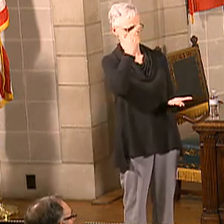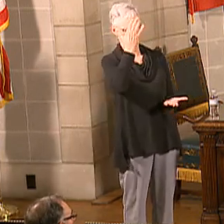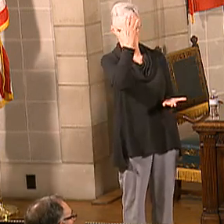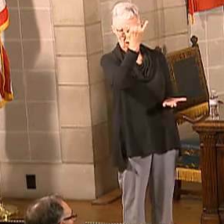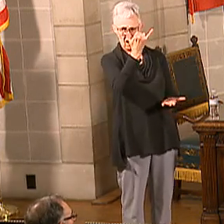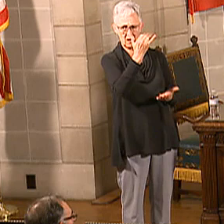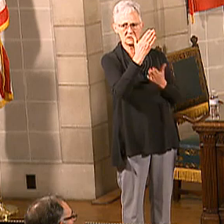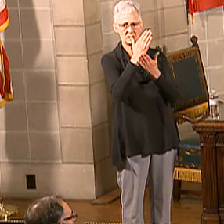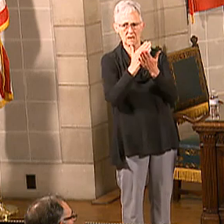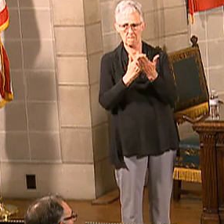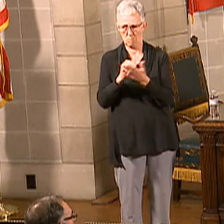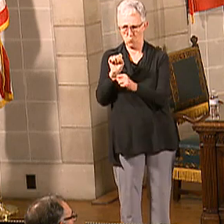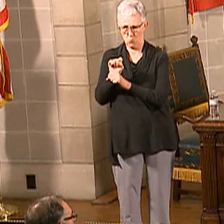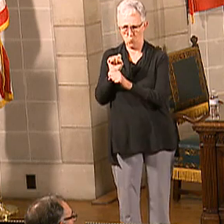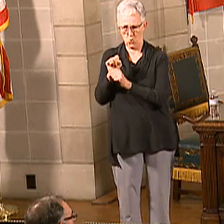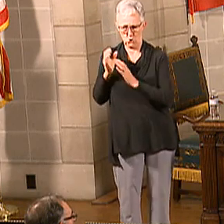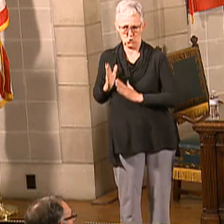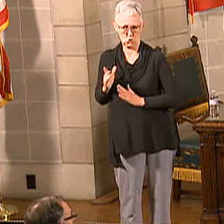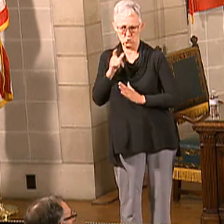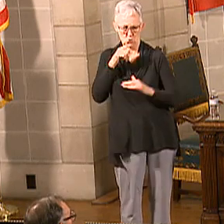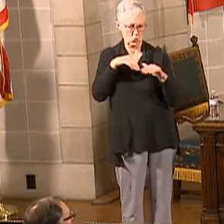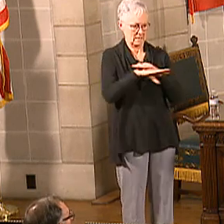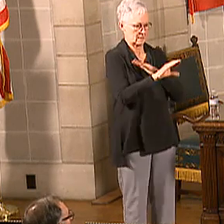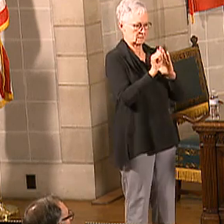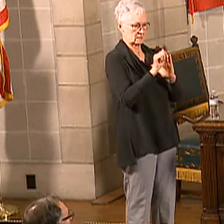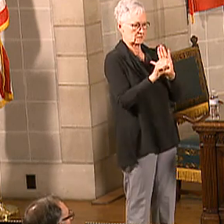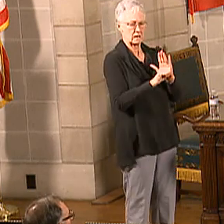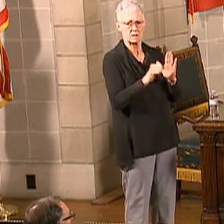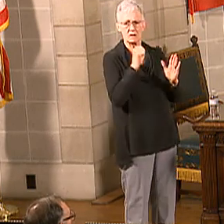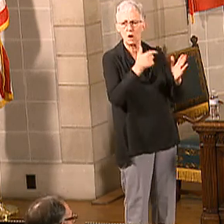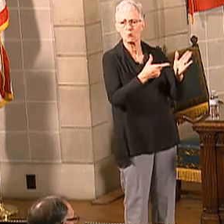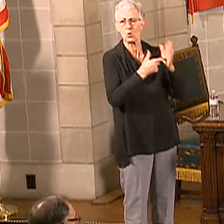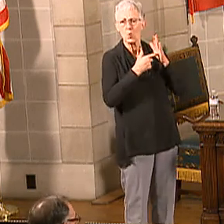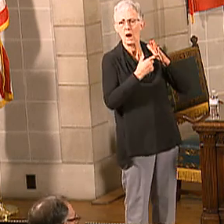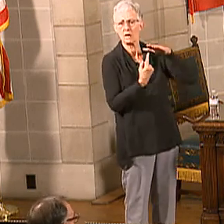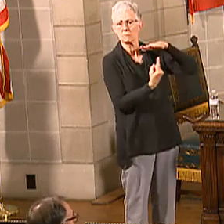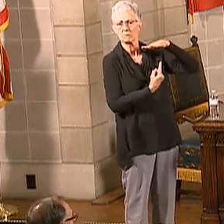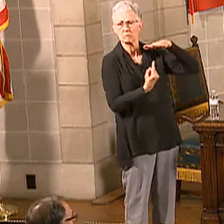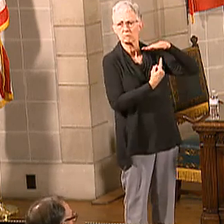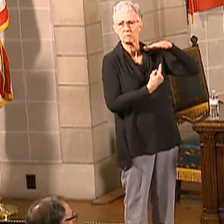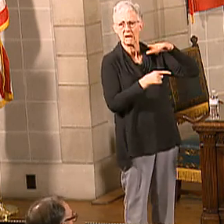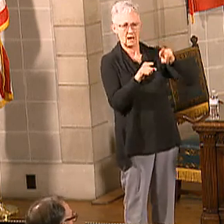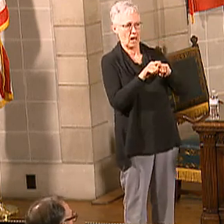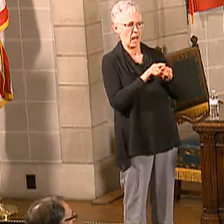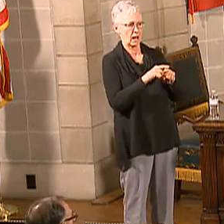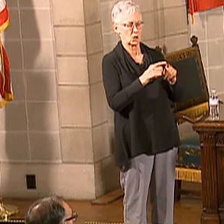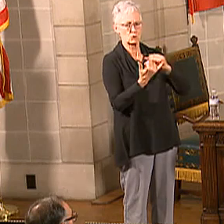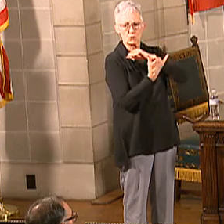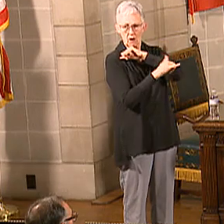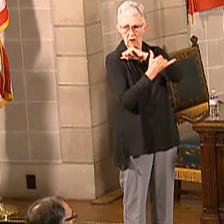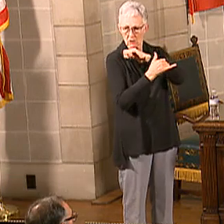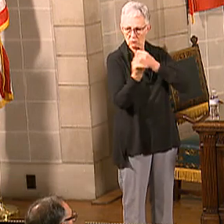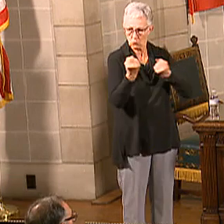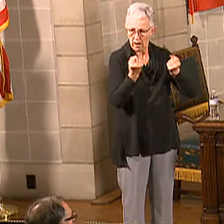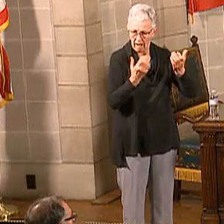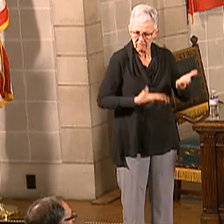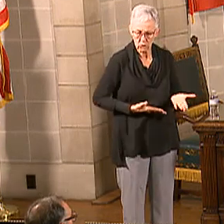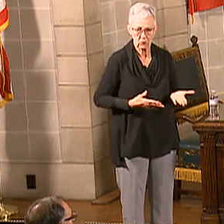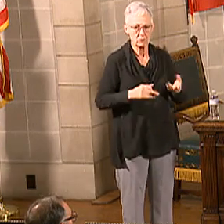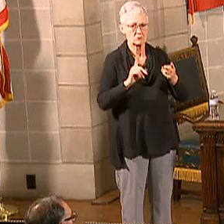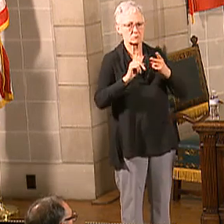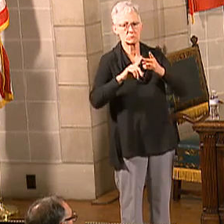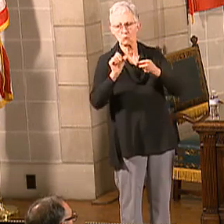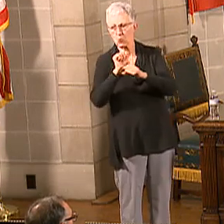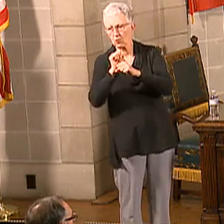to our state don't have to quarantine? Truck drivers, railroad workers, et cetera. Versus somebody who's coming here as a snowbird, returning